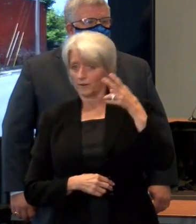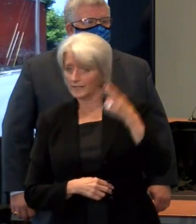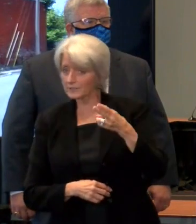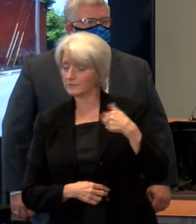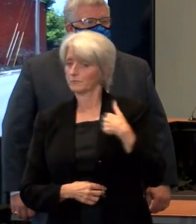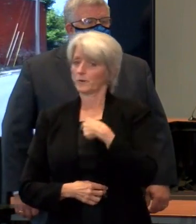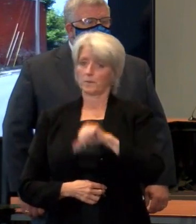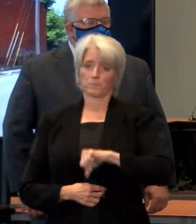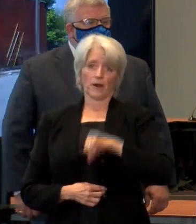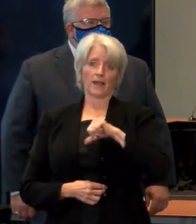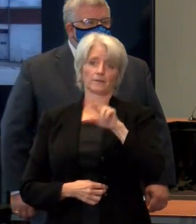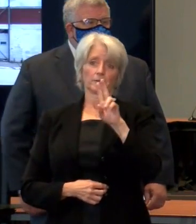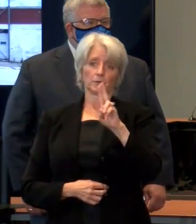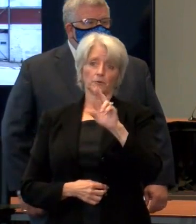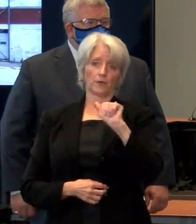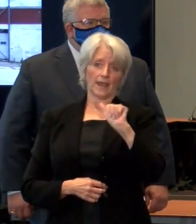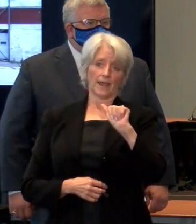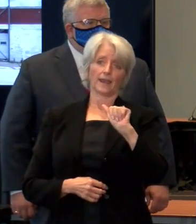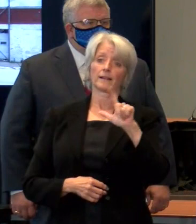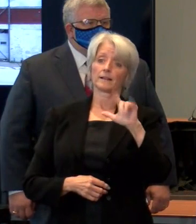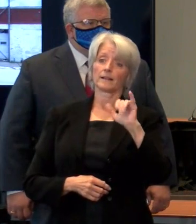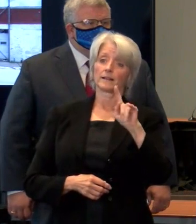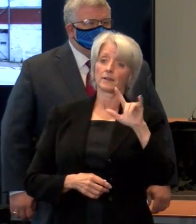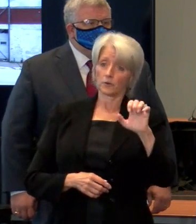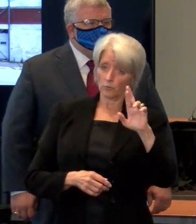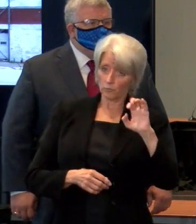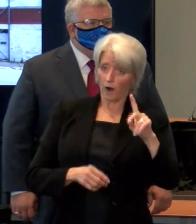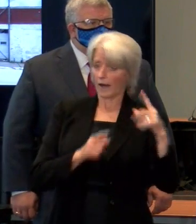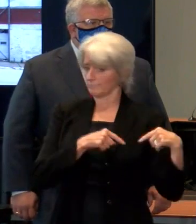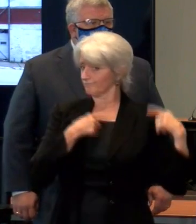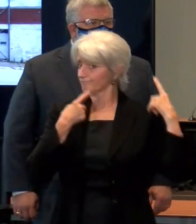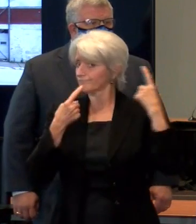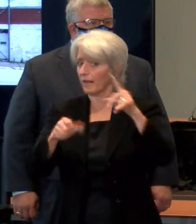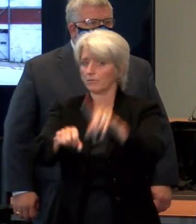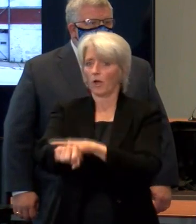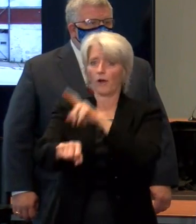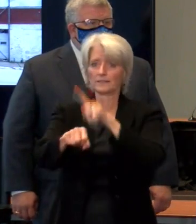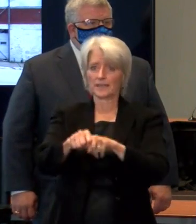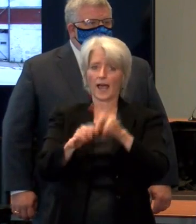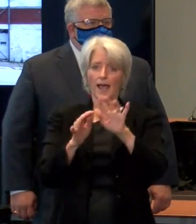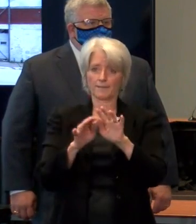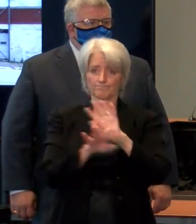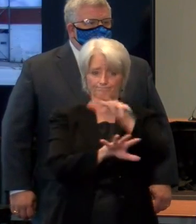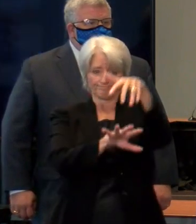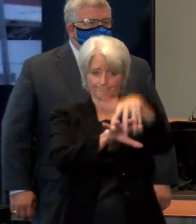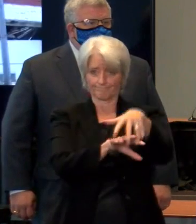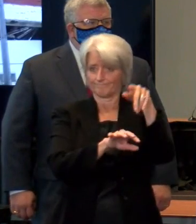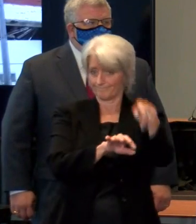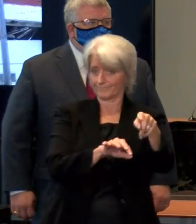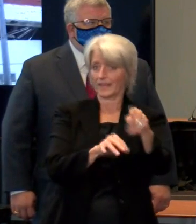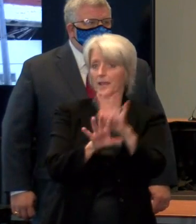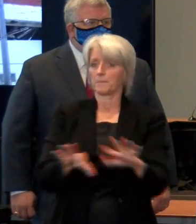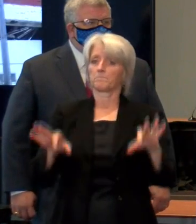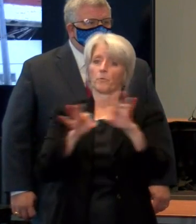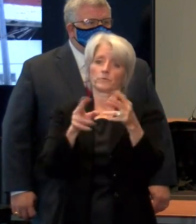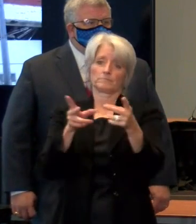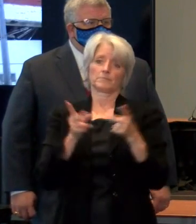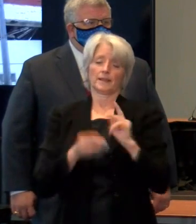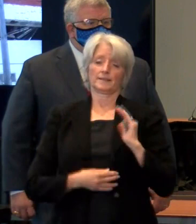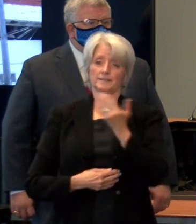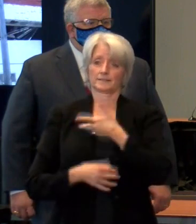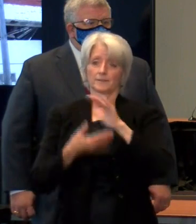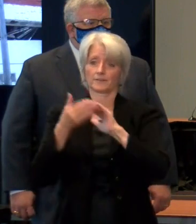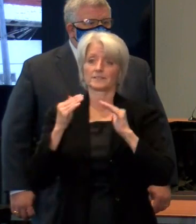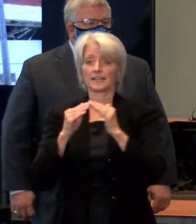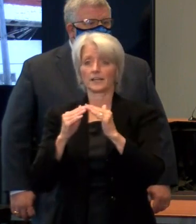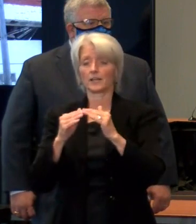UA Little Rock has long been an anchor in this important crossroads entrance to our city. We have a large stake